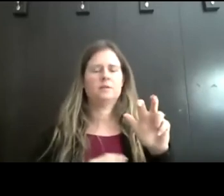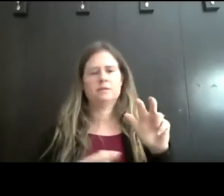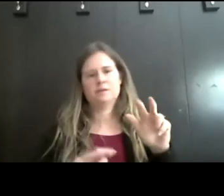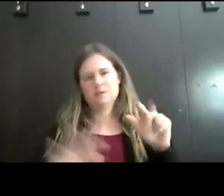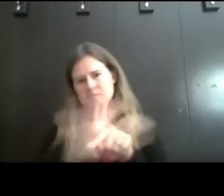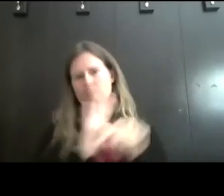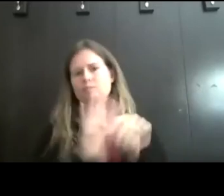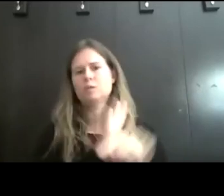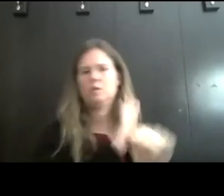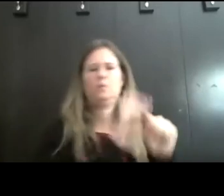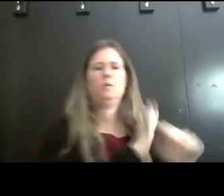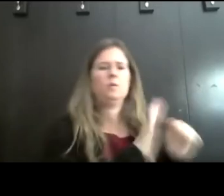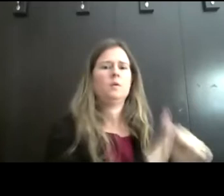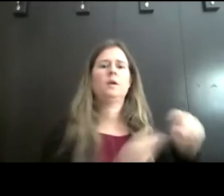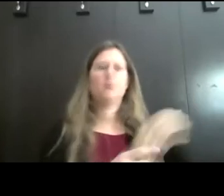in California.